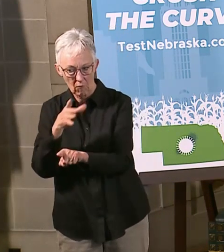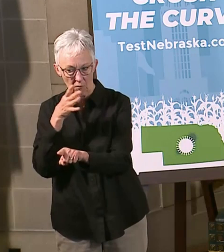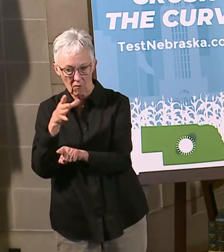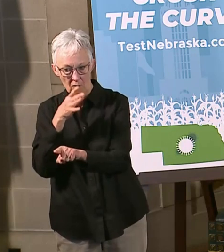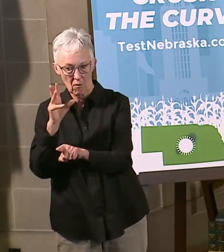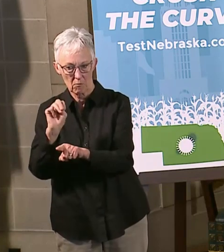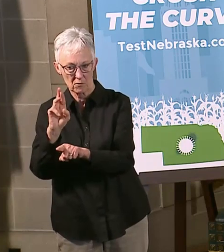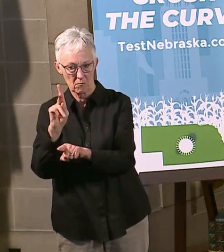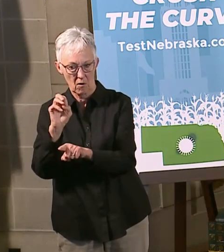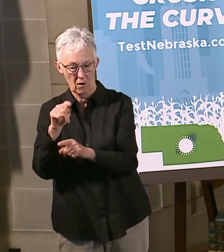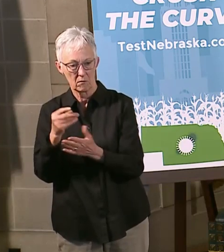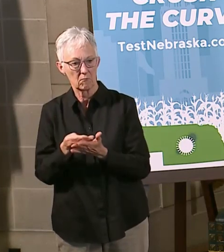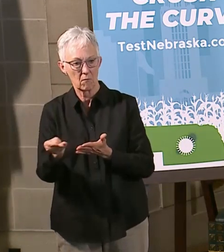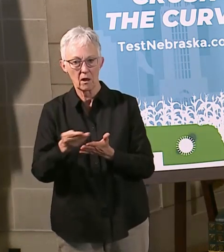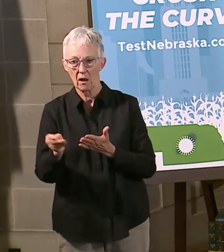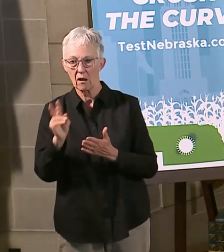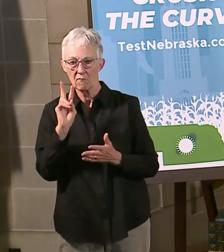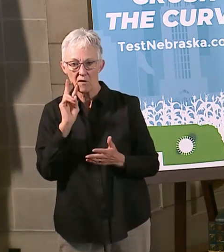program.